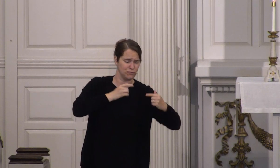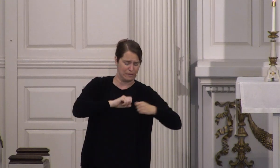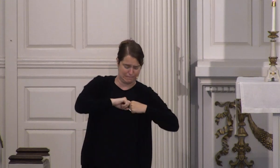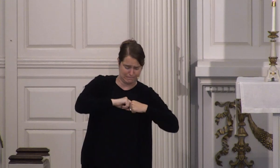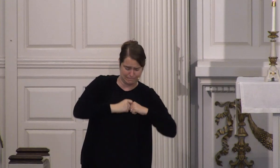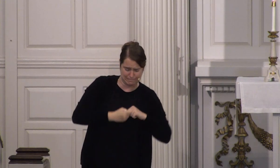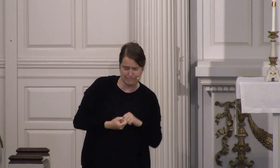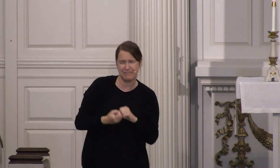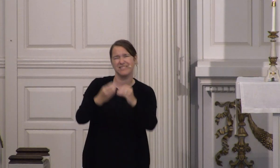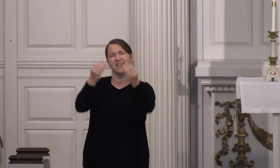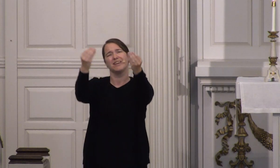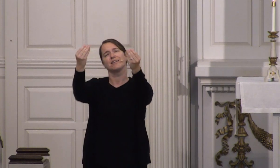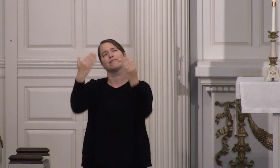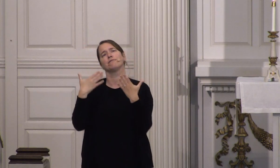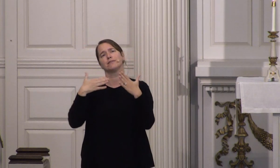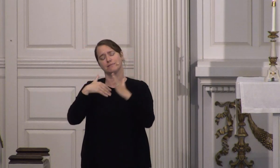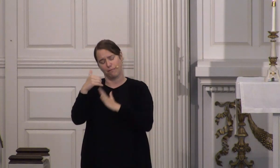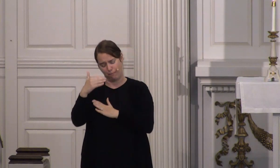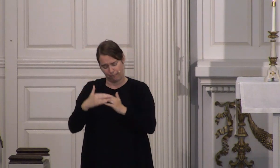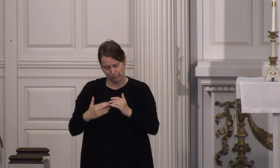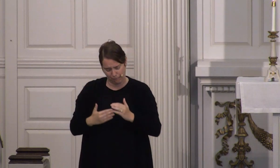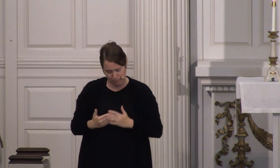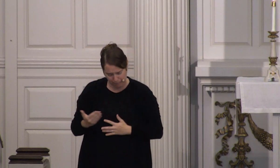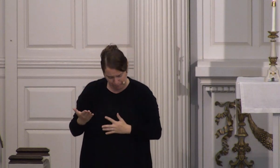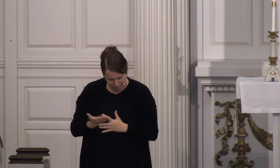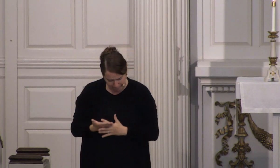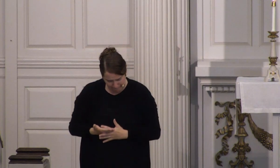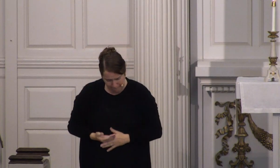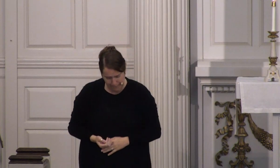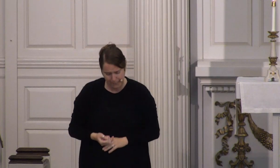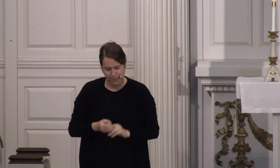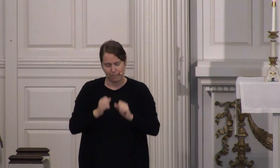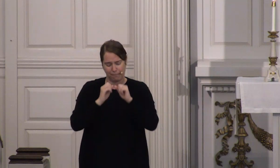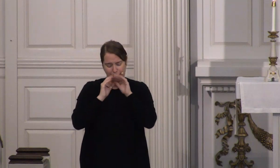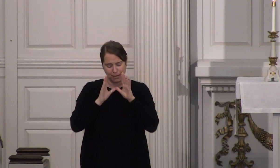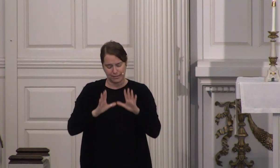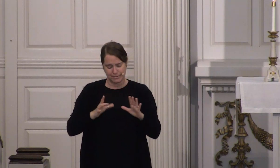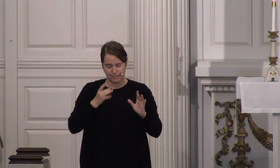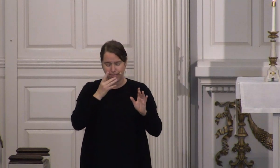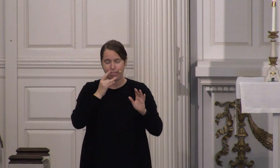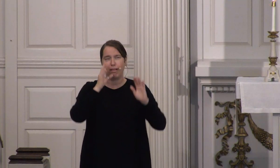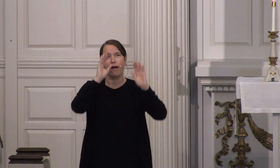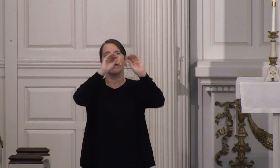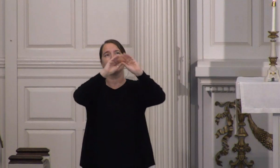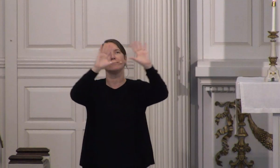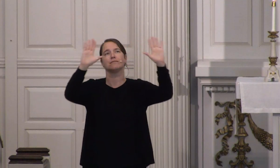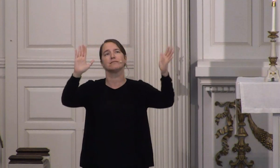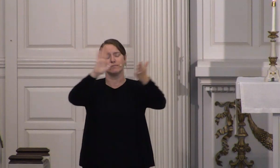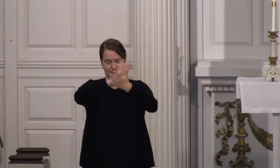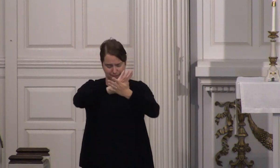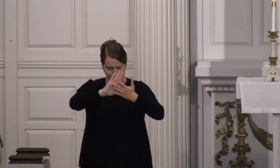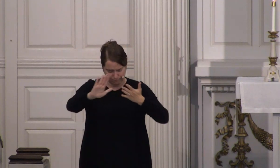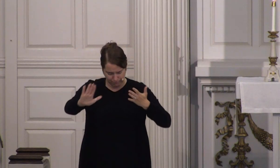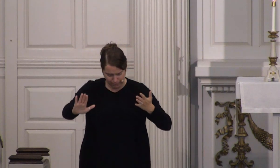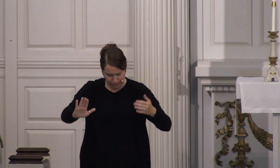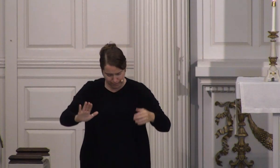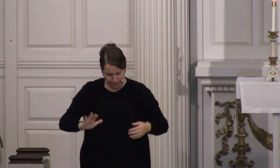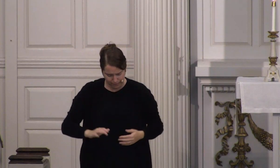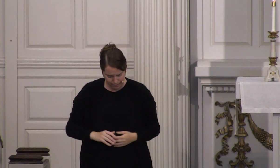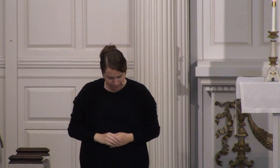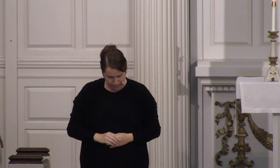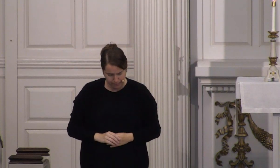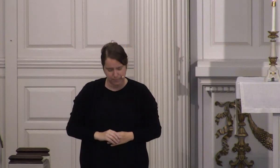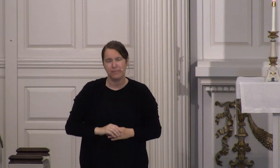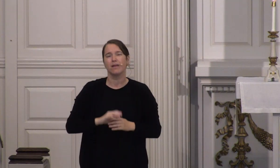blessed light divine, shine within these hearts of yours, and